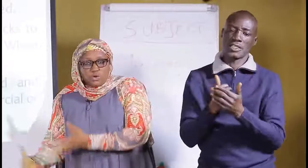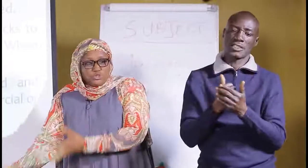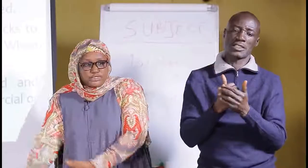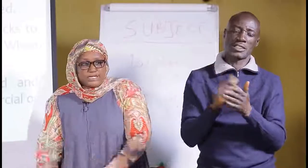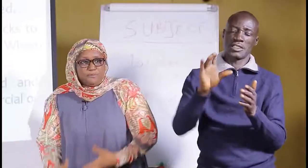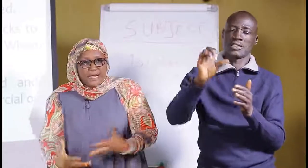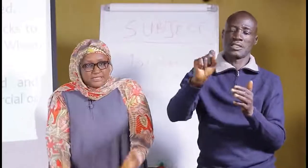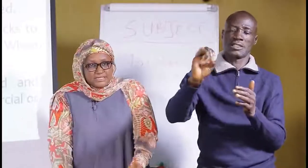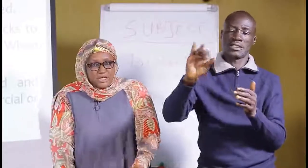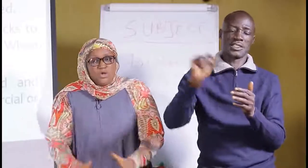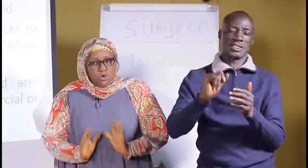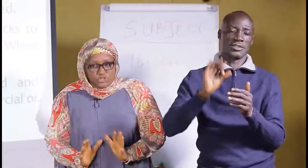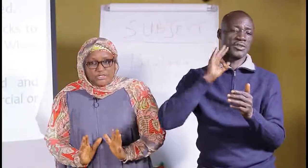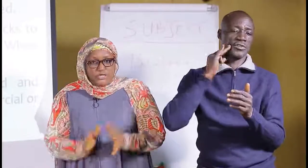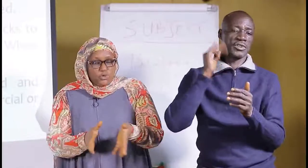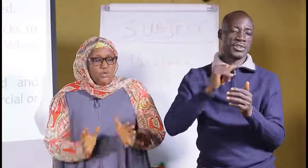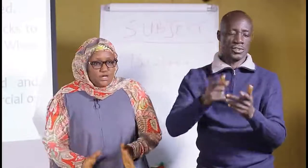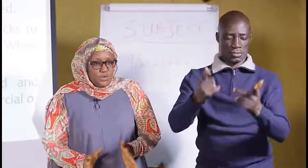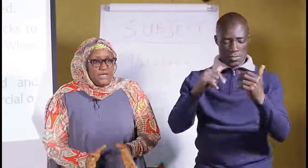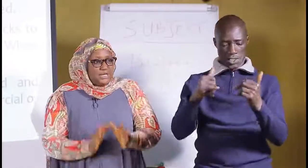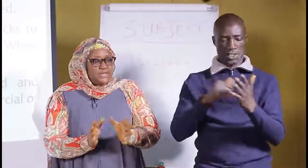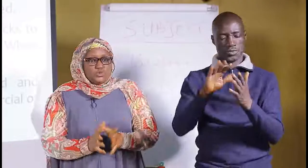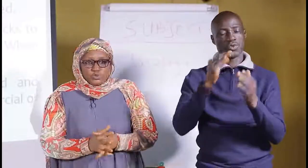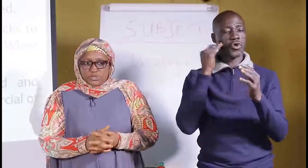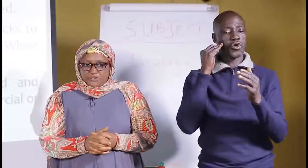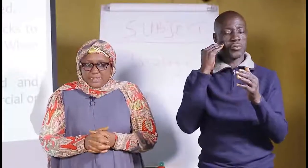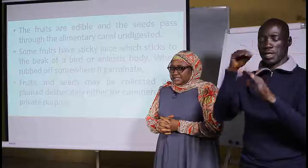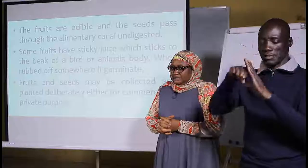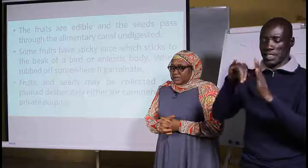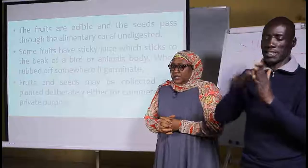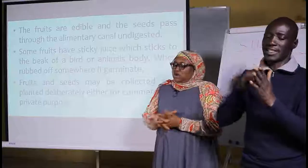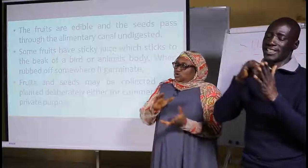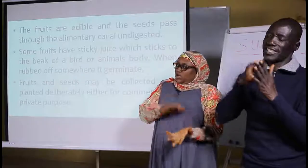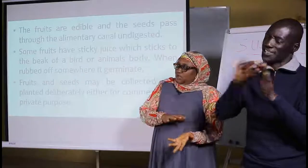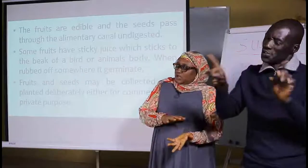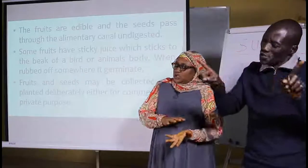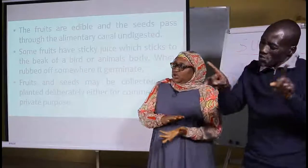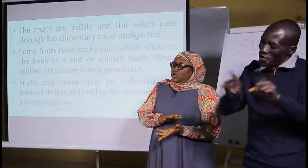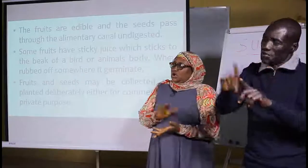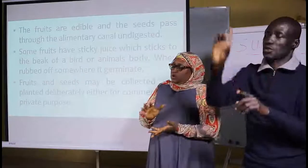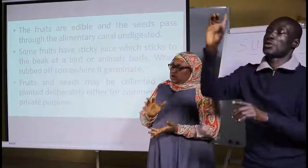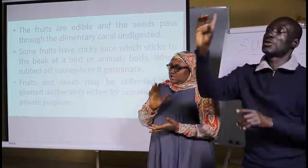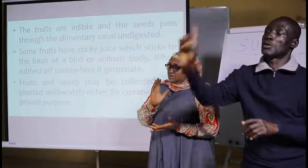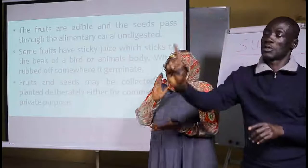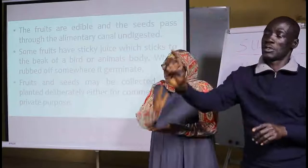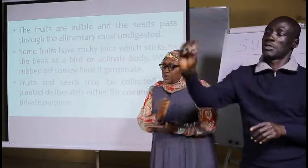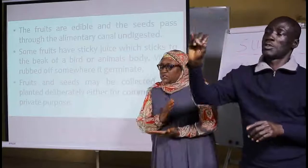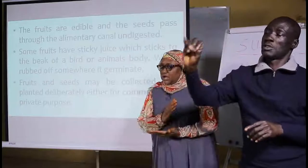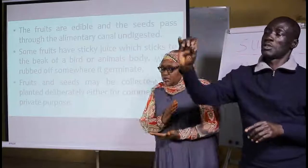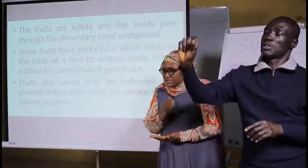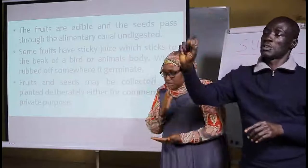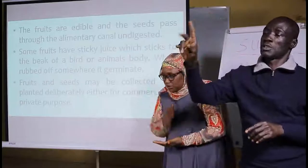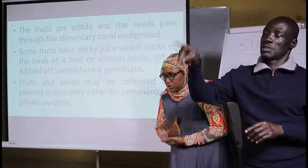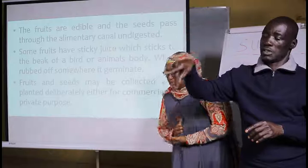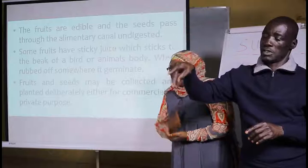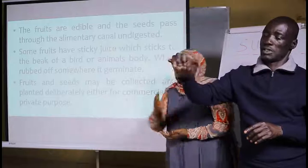house or come to your state, plant it. Consciously, you know you are doing, that is also dispersal. Not because you are doing, just because you are